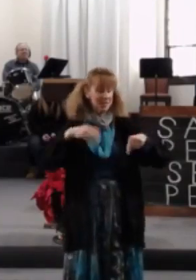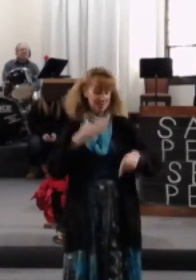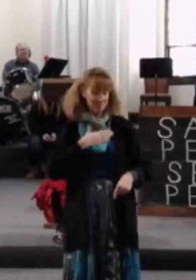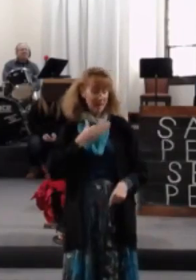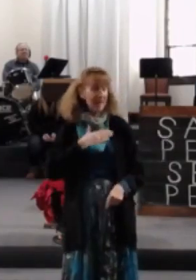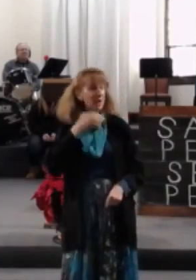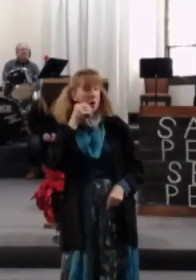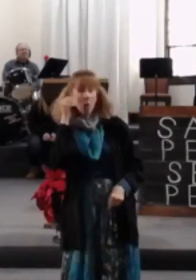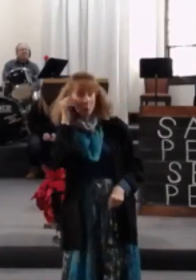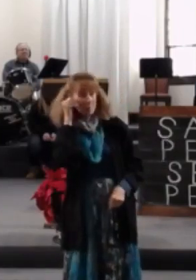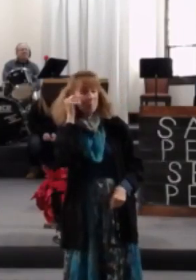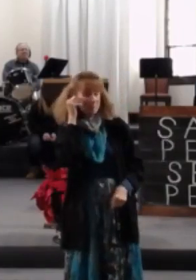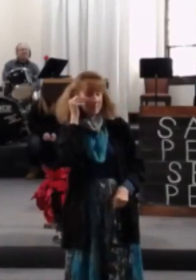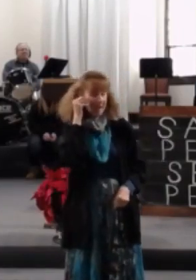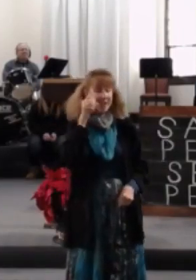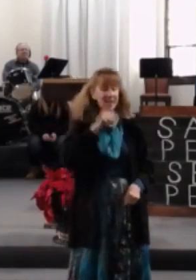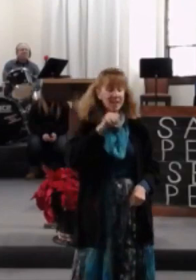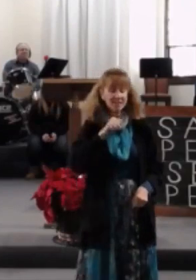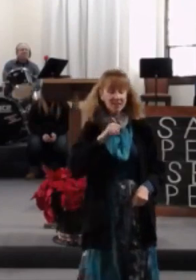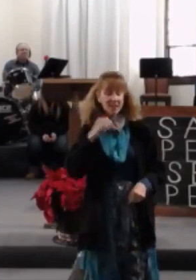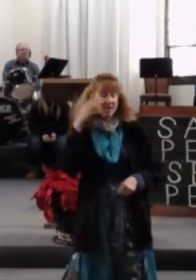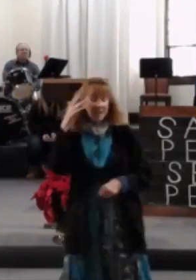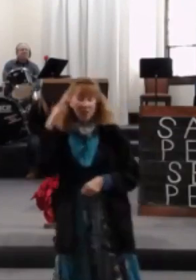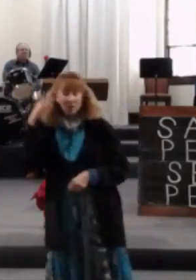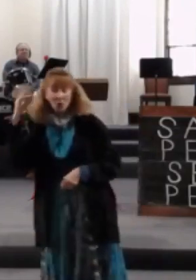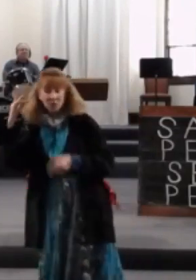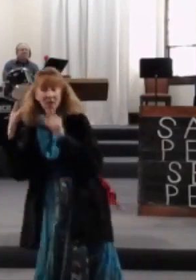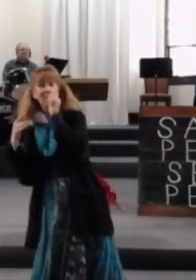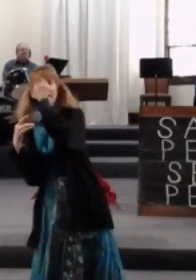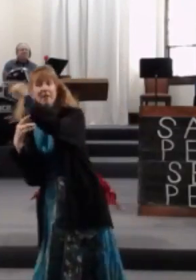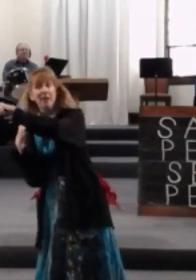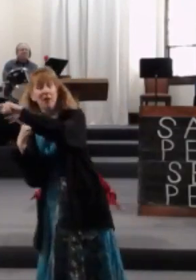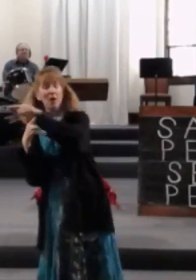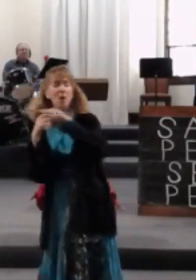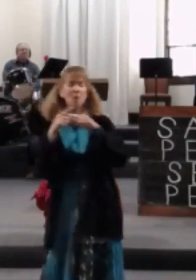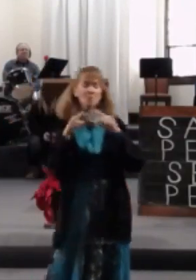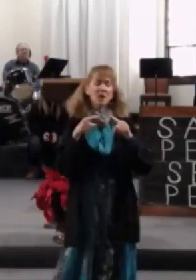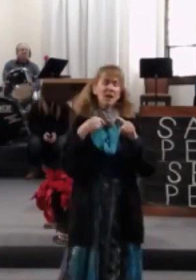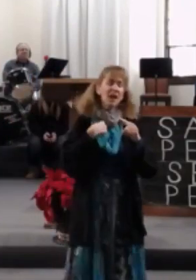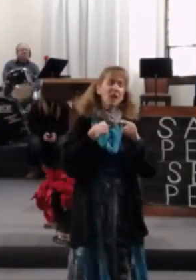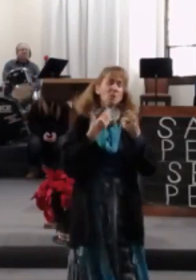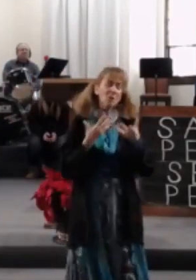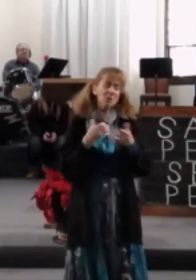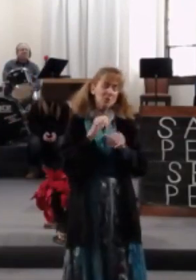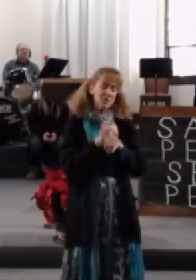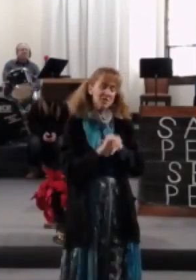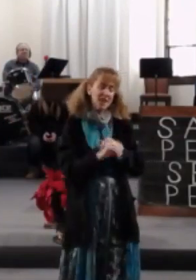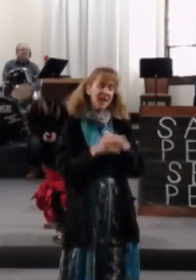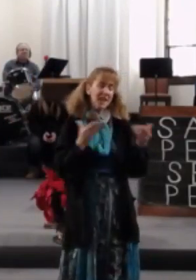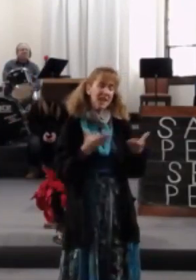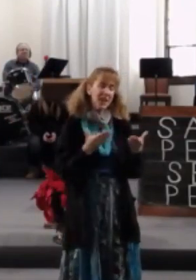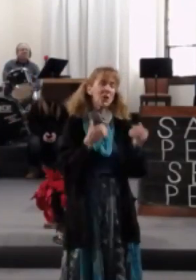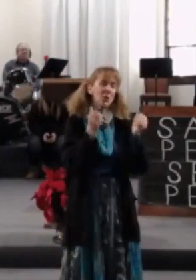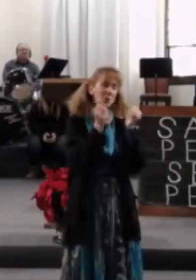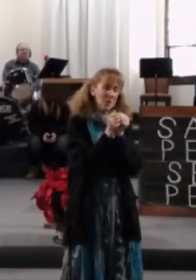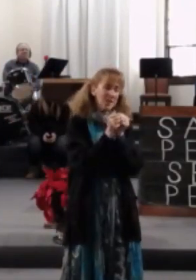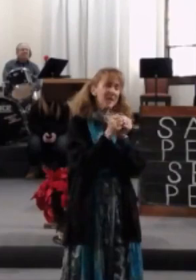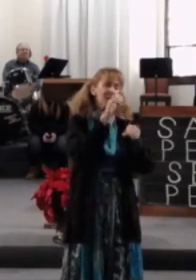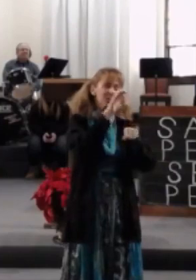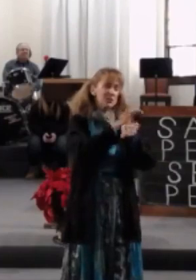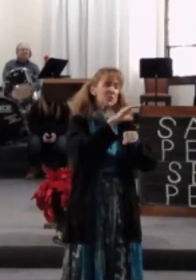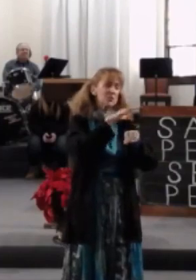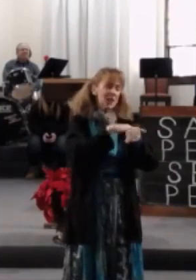everything, they want their grandma home. They want to do more, but they have their hands full. So I need to pray for